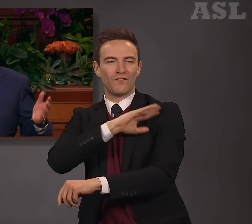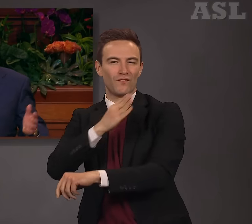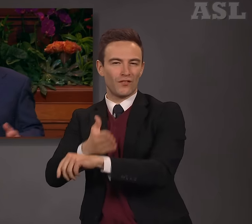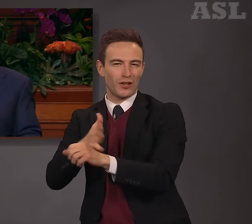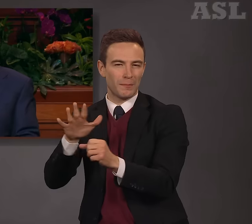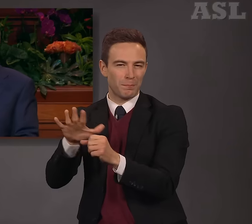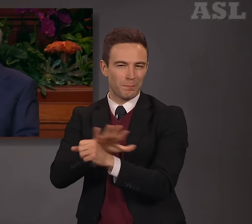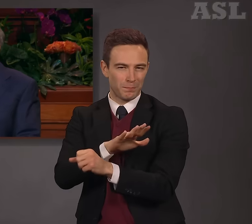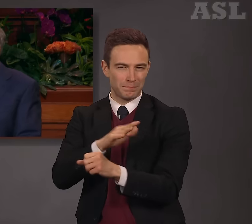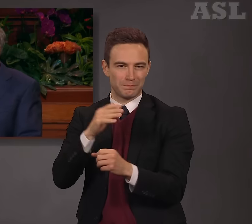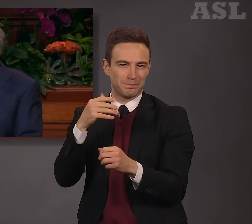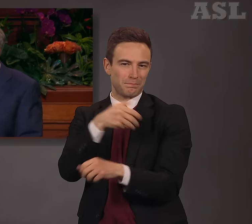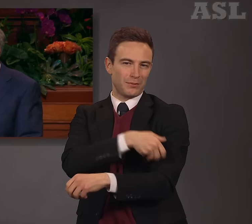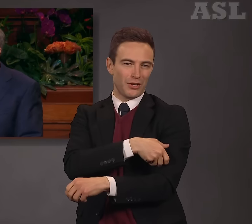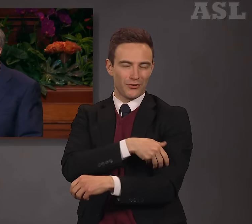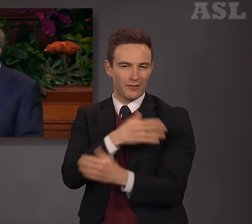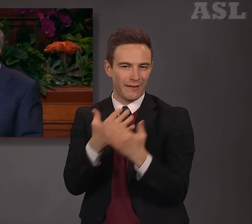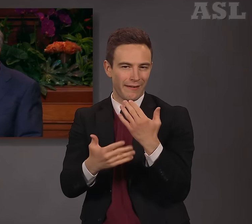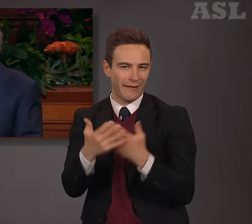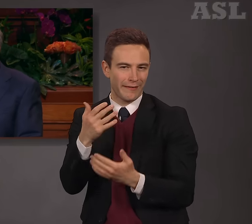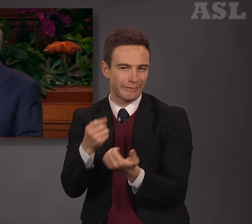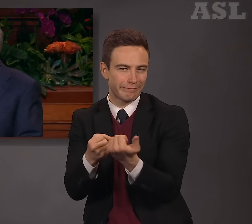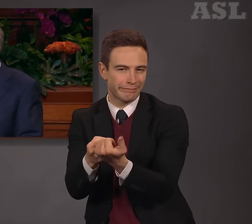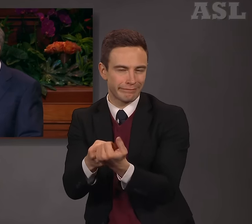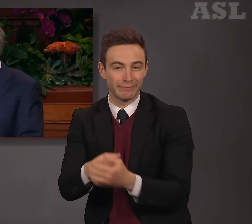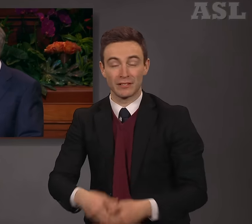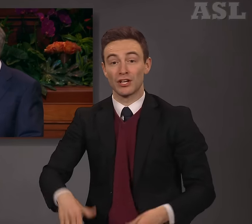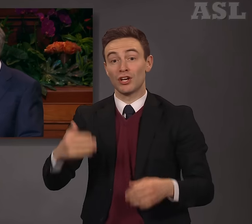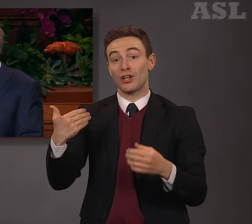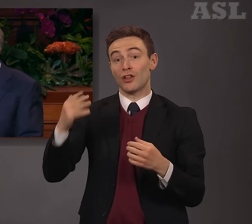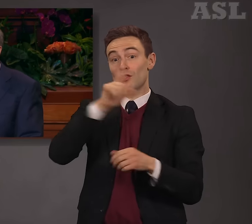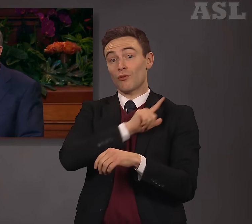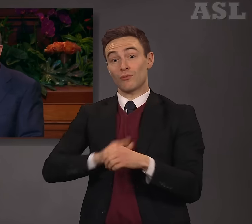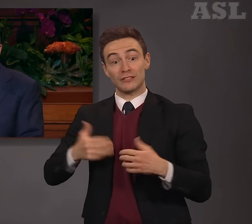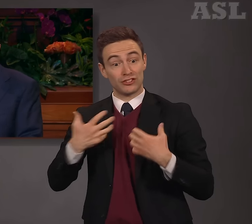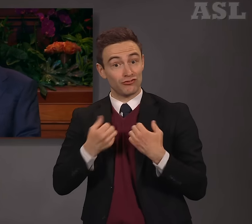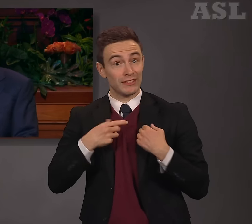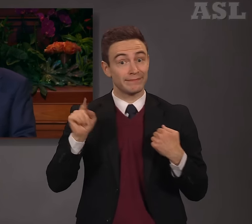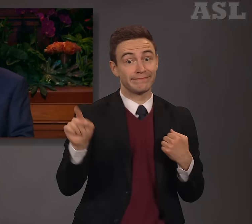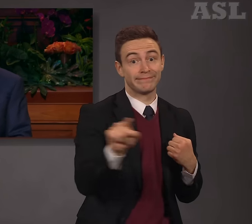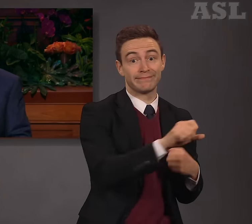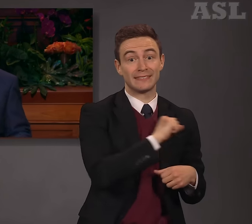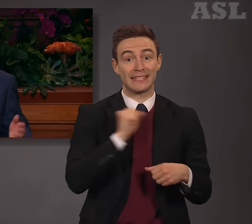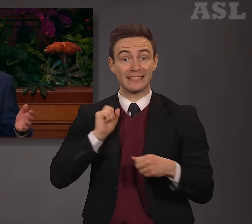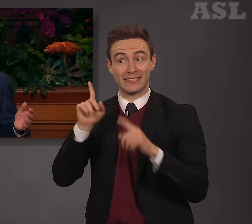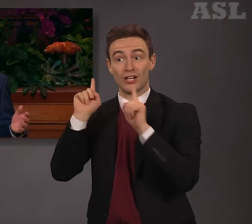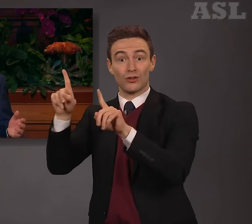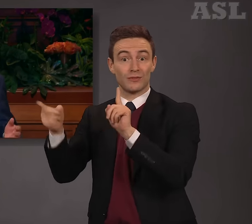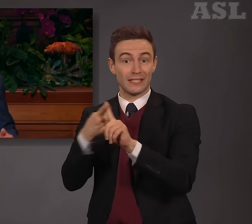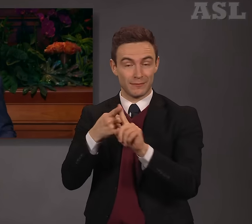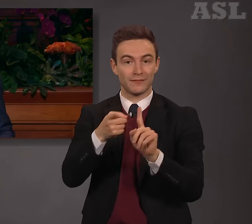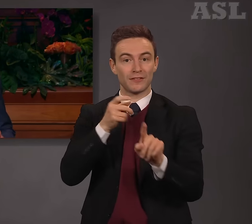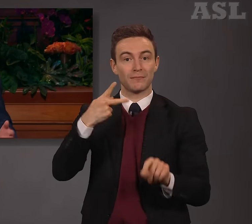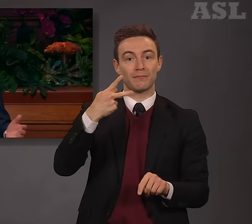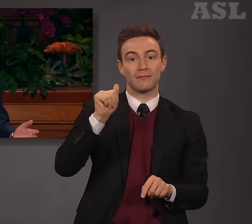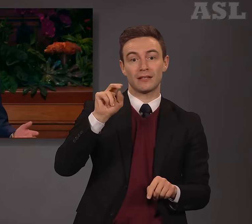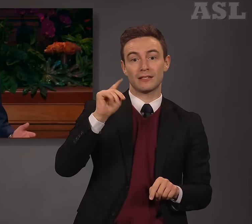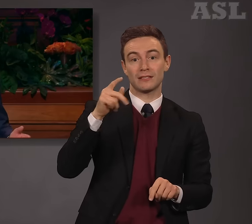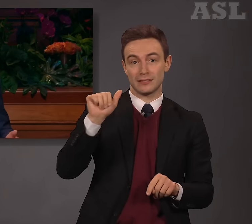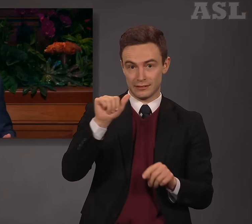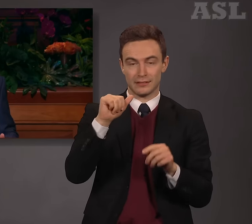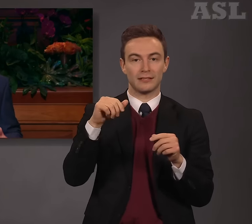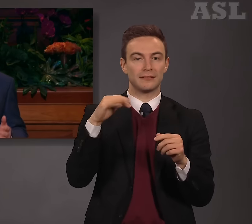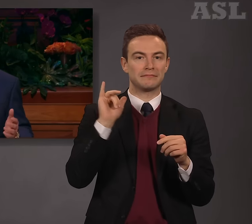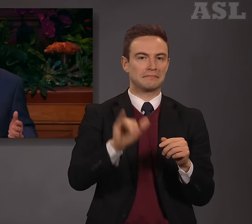is strengthening his saints of all ages as they come to his holy house. From Kinshasa to